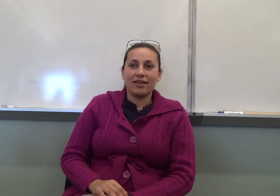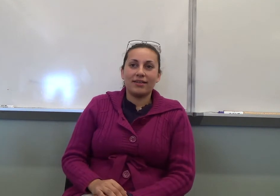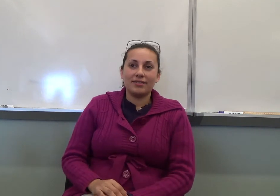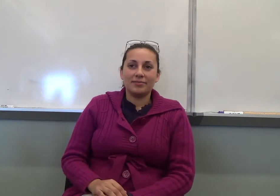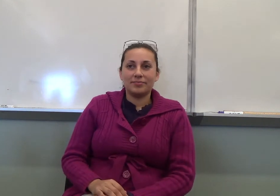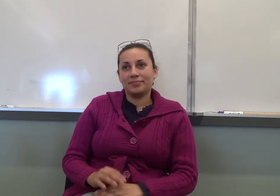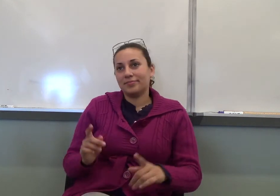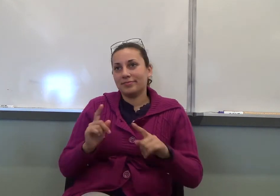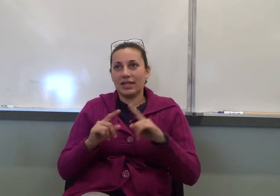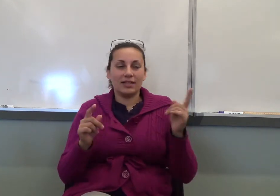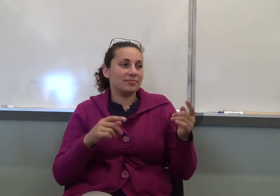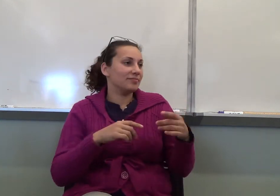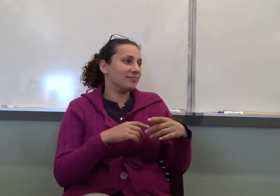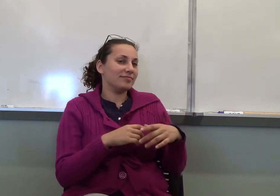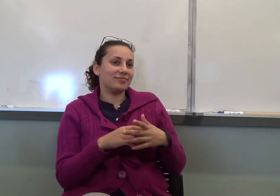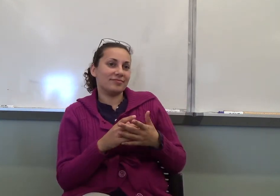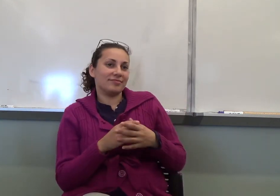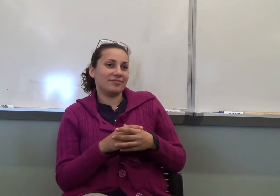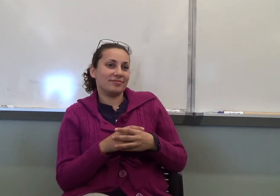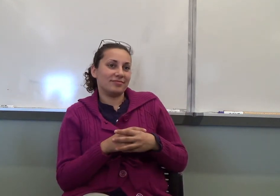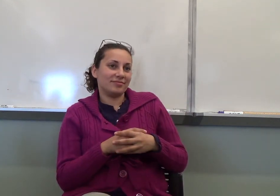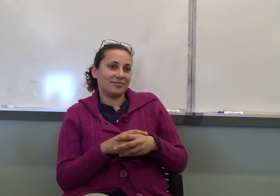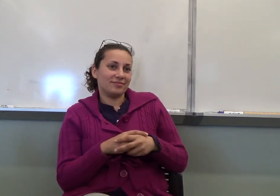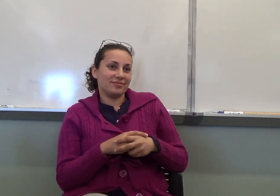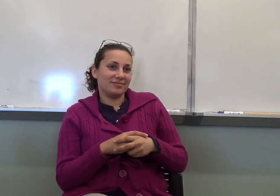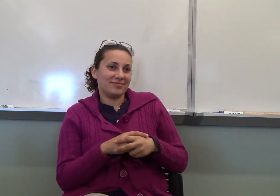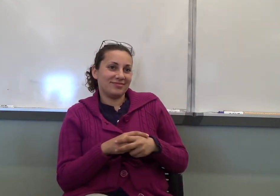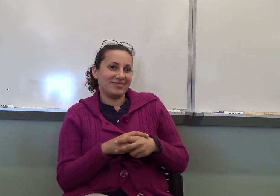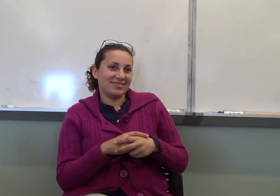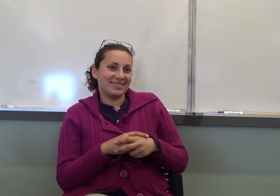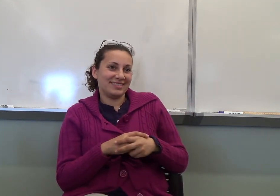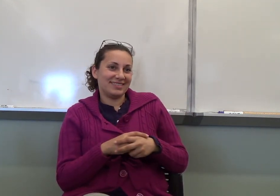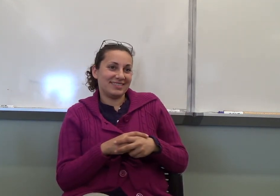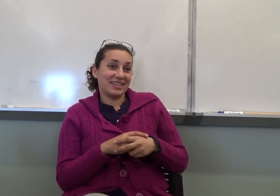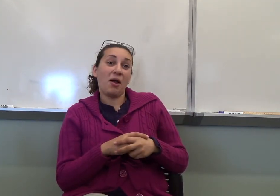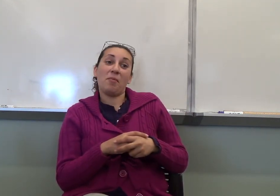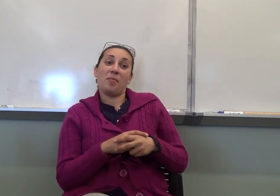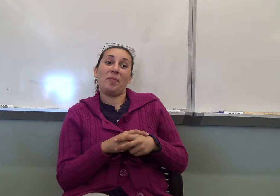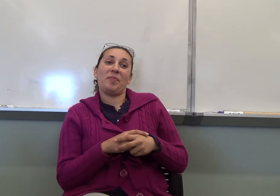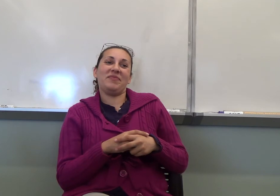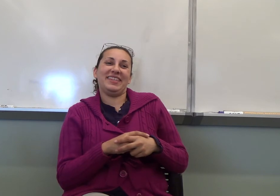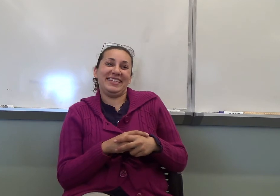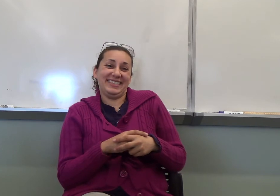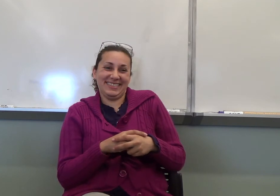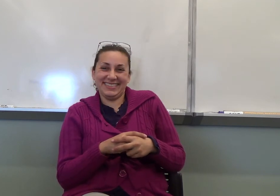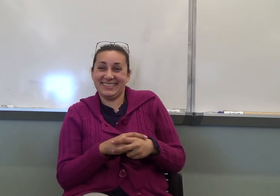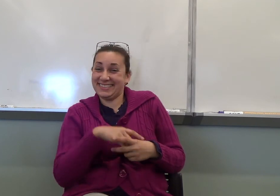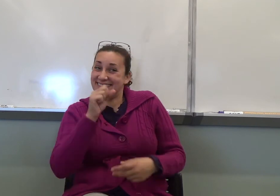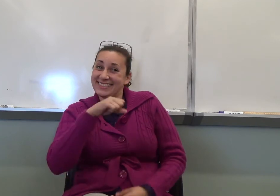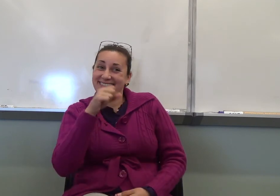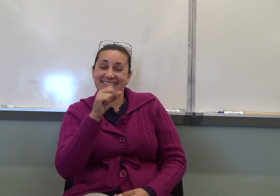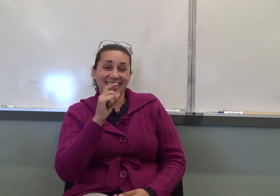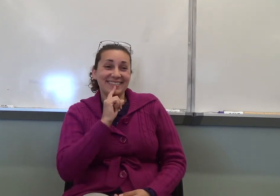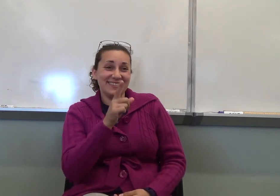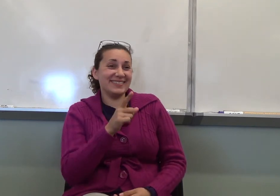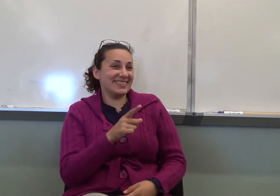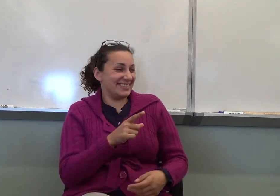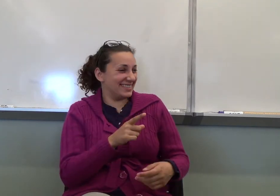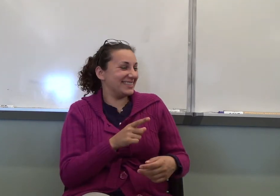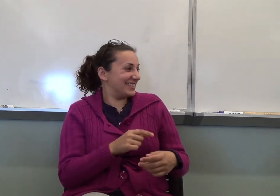So, why didn't I think of that? All right, so we change the subtraction to the addition of the opposite. In other words, same